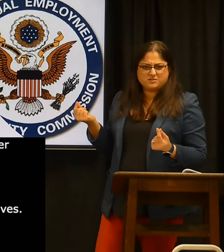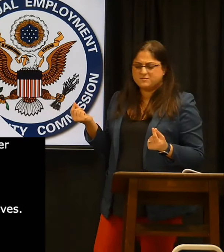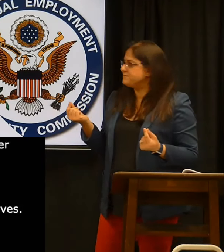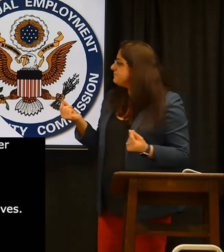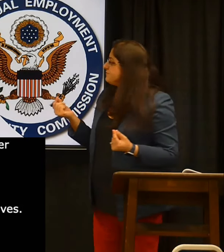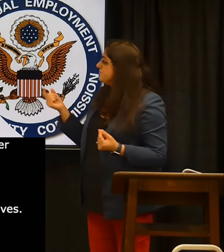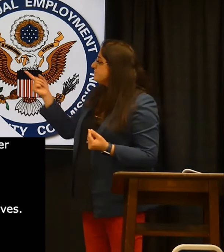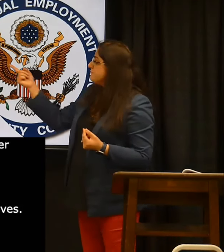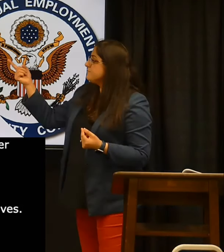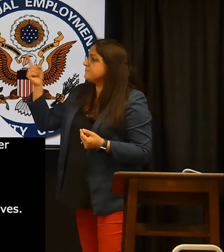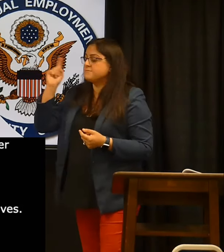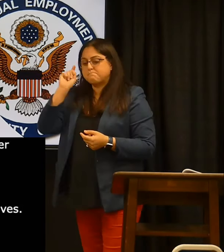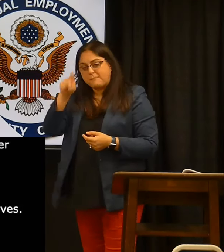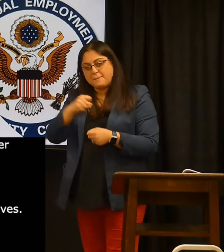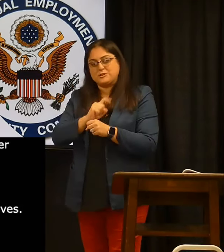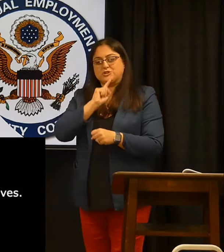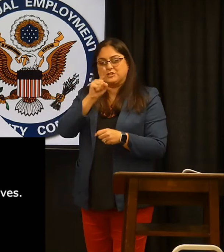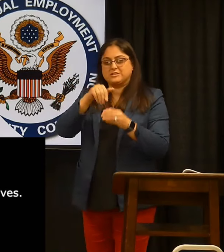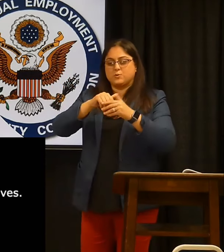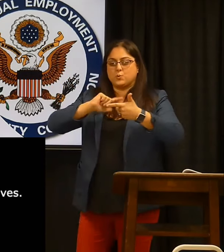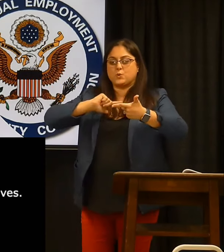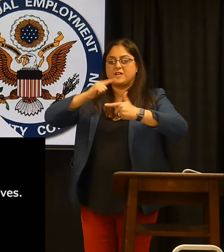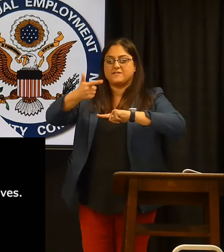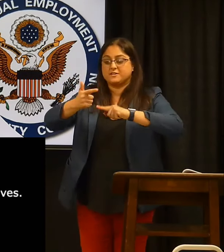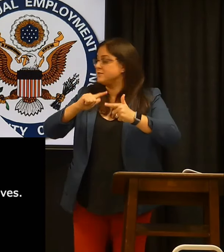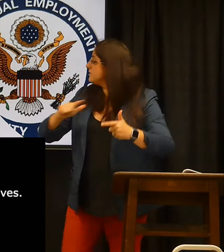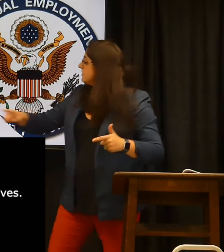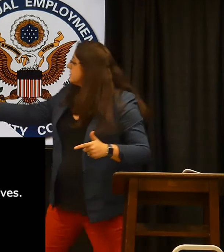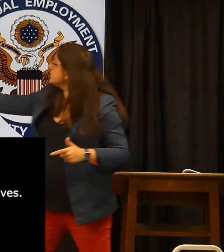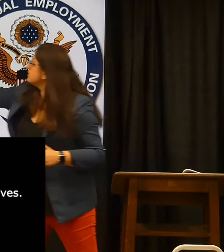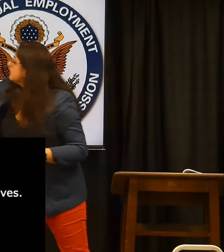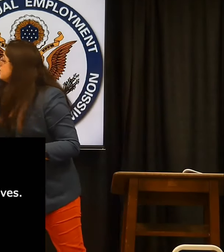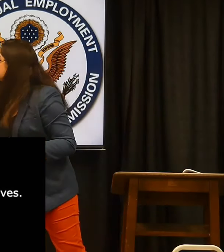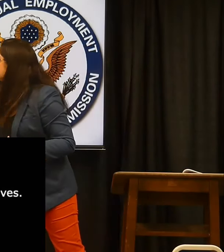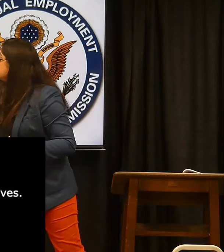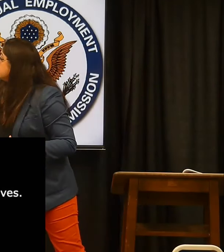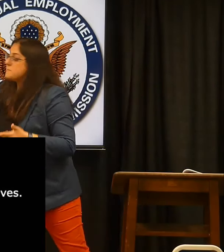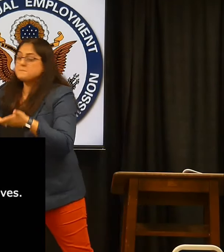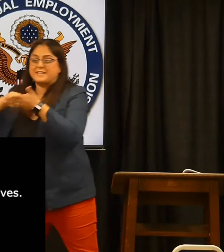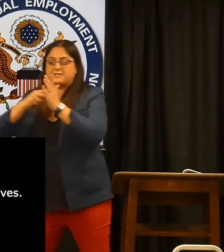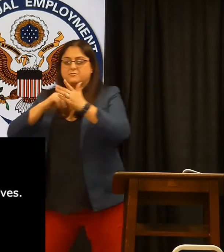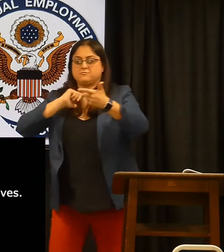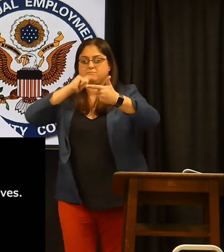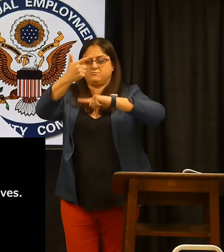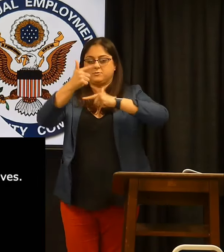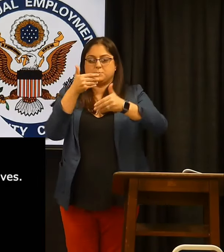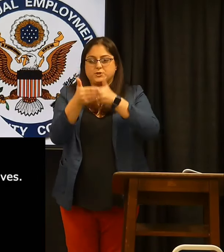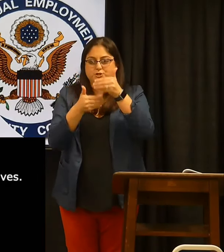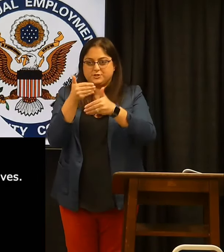Okay, so what is the employer's responsibility? They must engage in an interactive process,